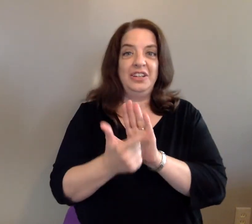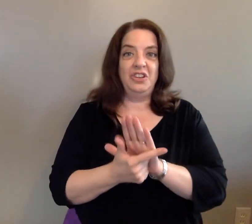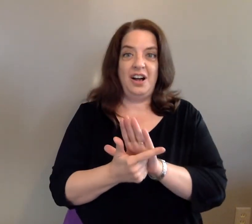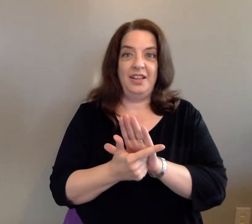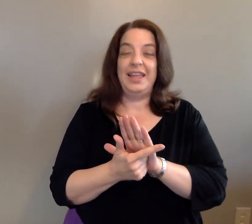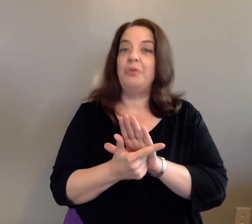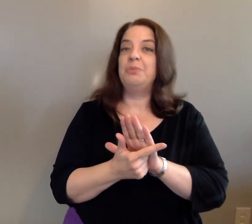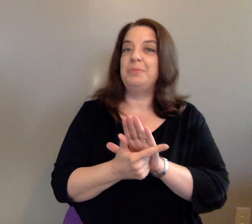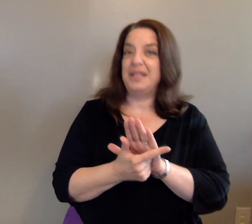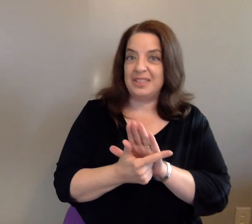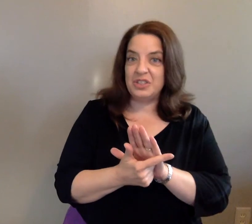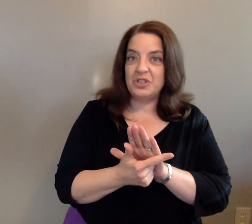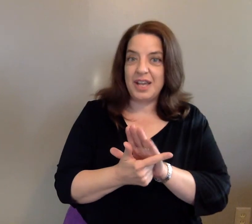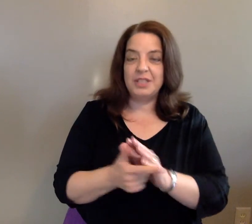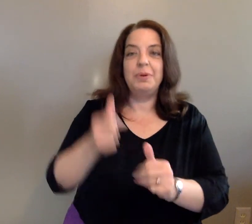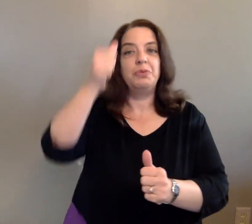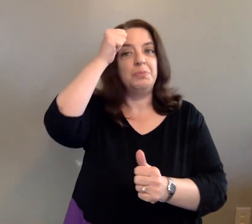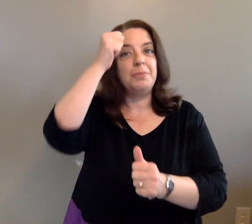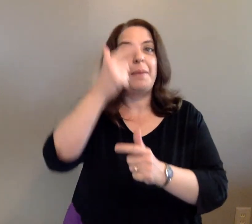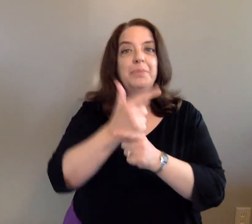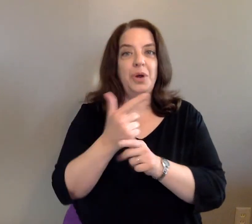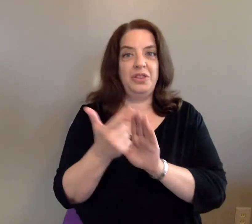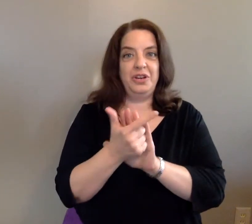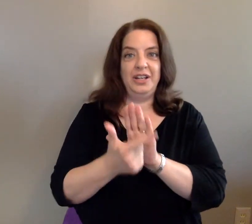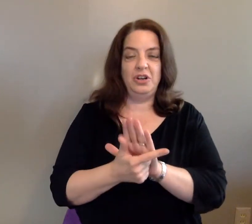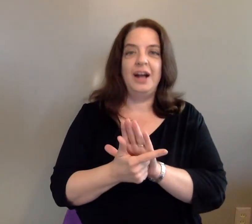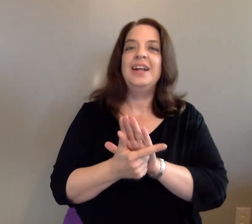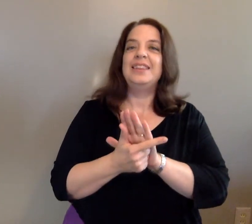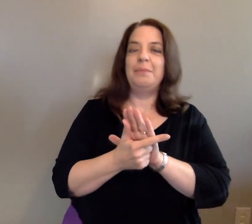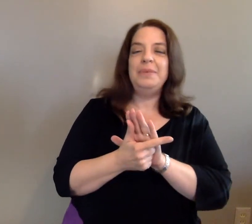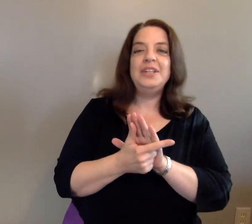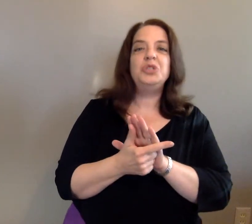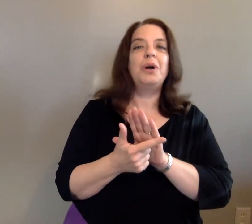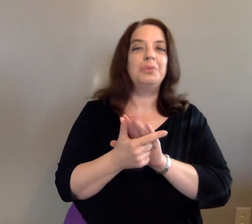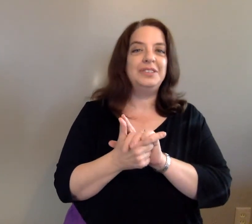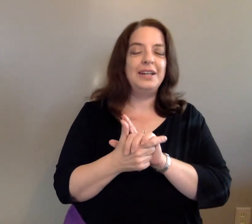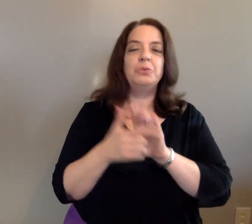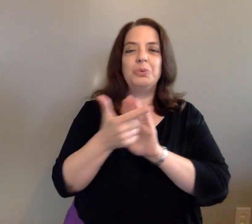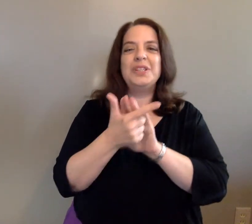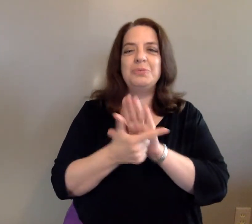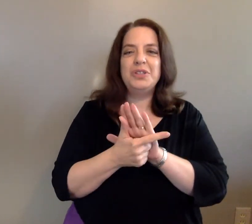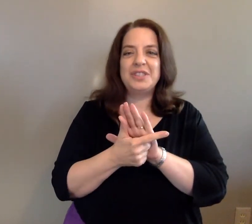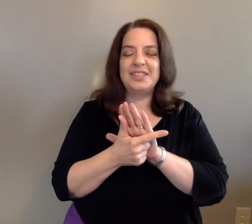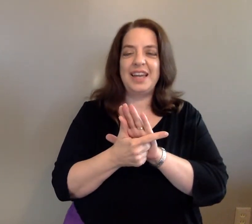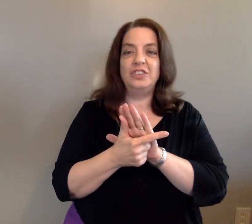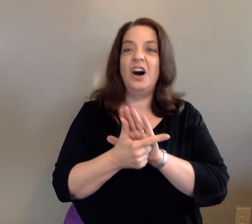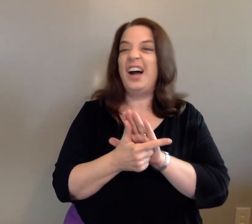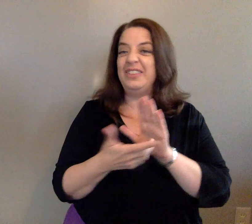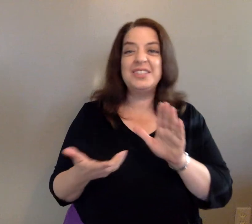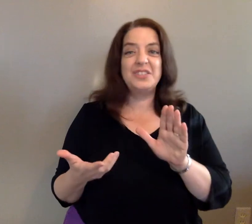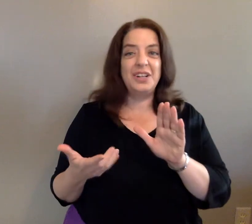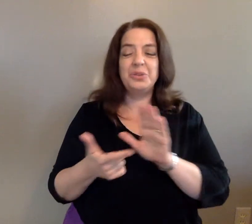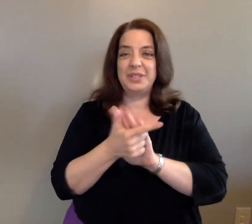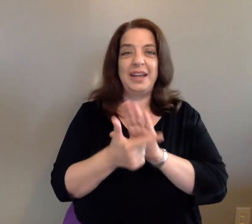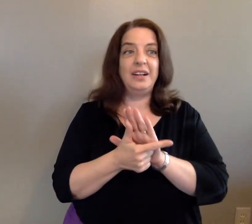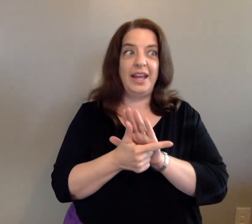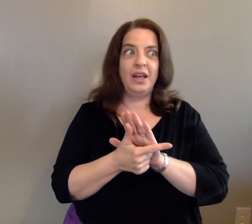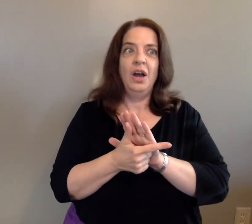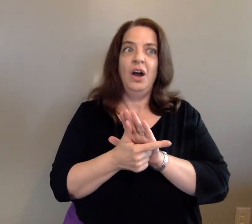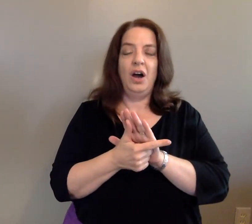Brother-in-law. That would be my sister's husband, would be my brother-in-law. That means you are related. The reason we use the sign law, and this is also a sign like, oh,